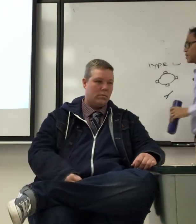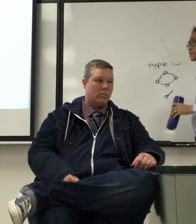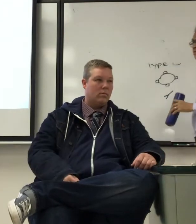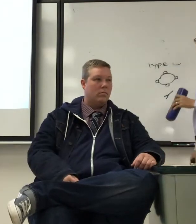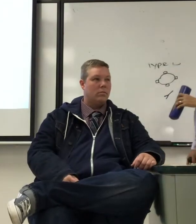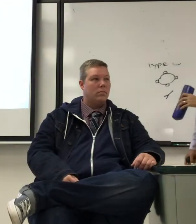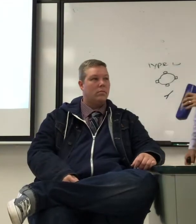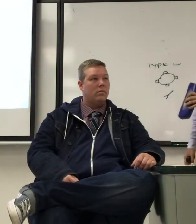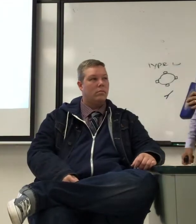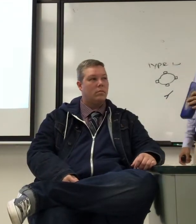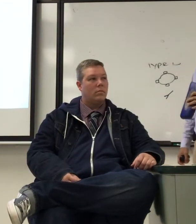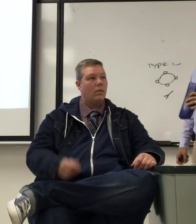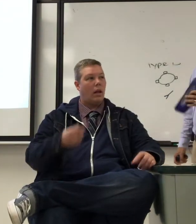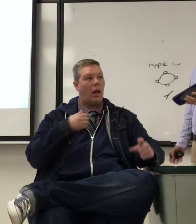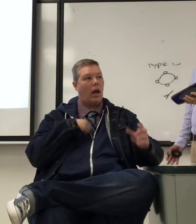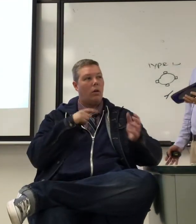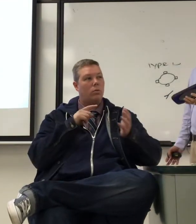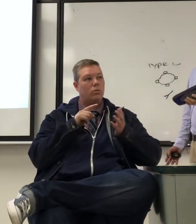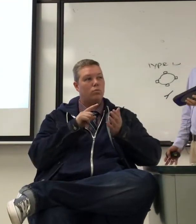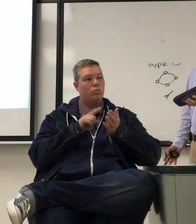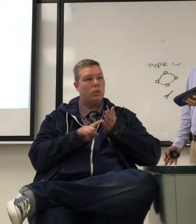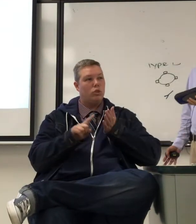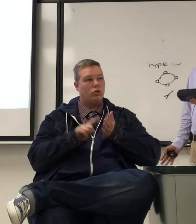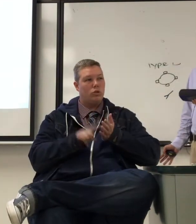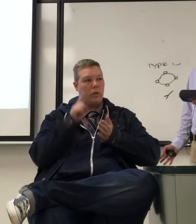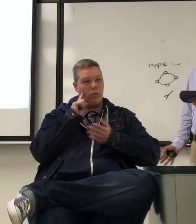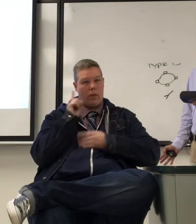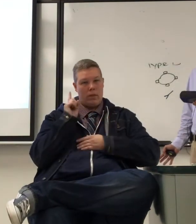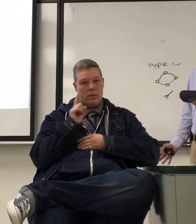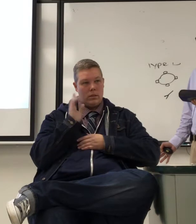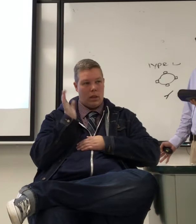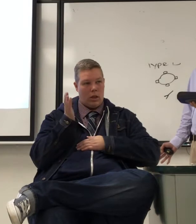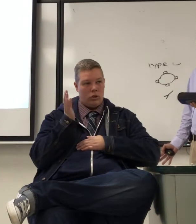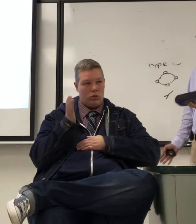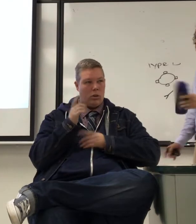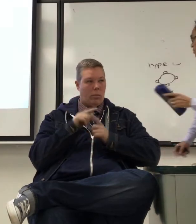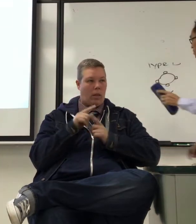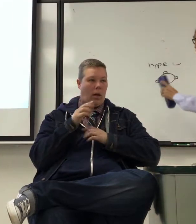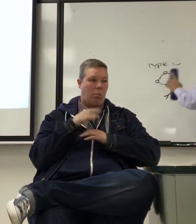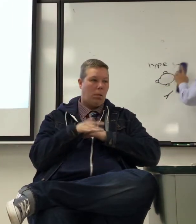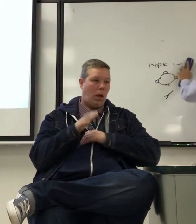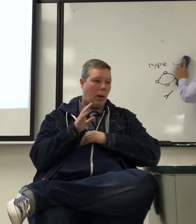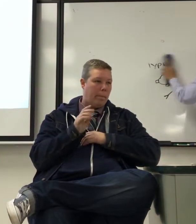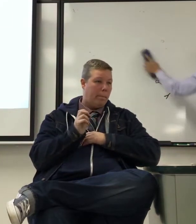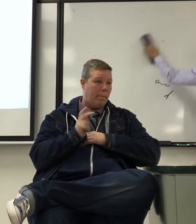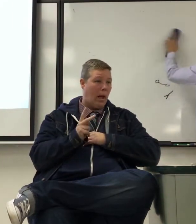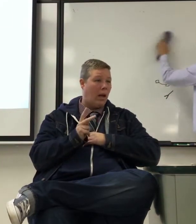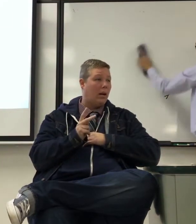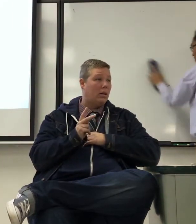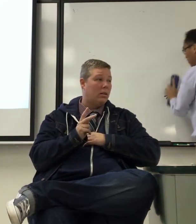You know, mistakes are made a lot, either by blood banks, by the hospitals.